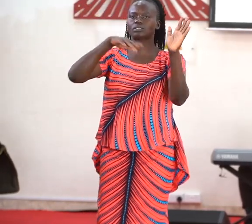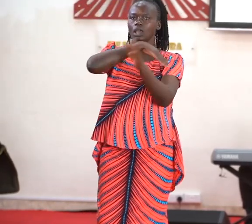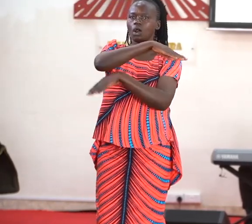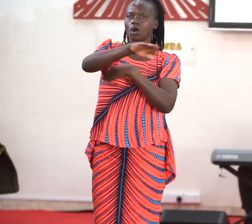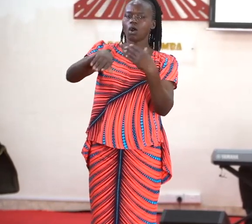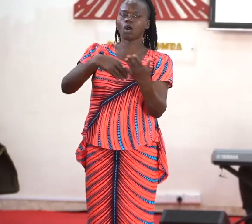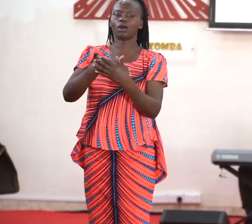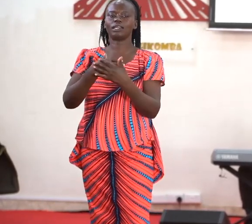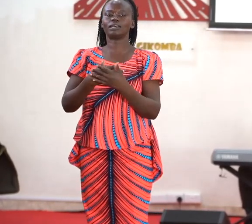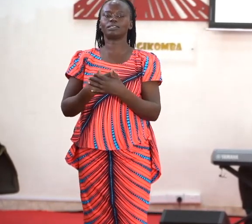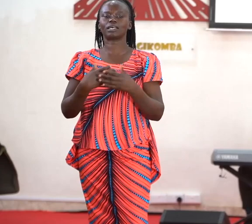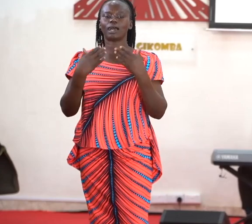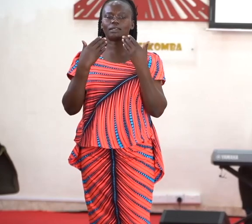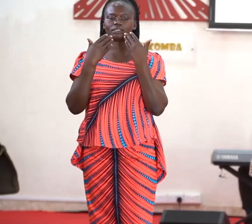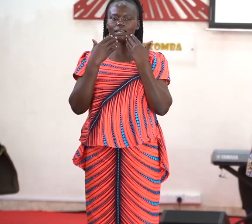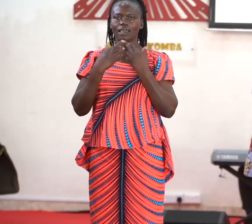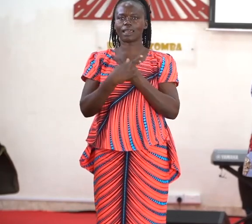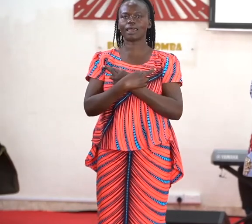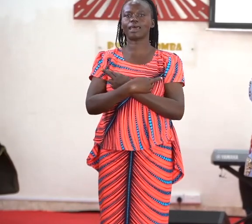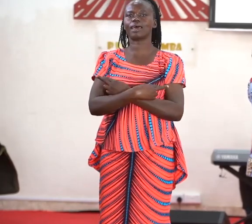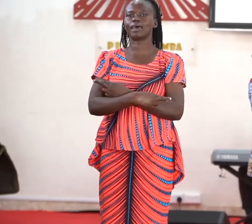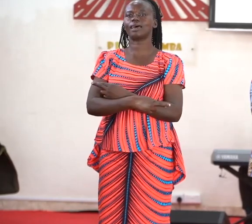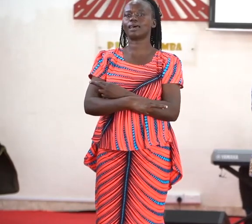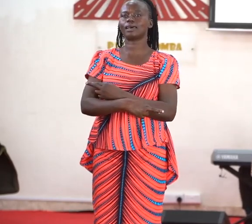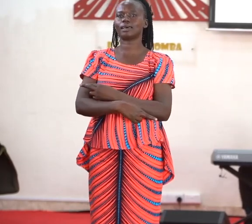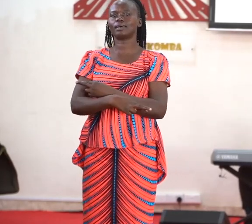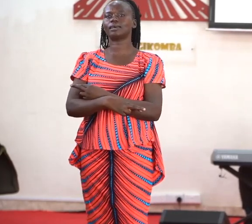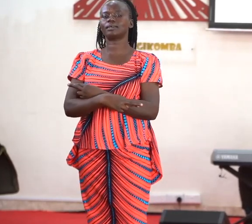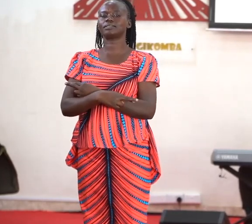Submission, all is